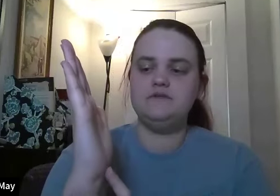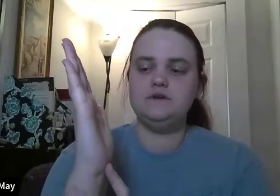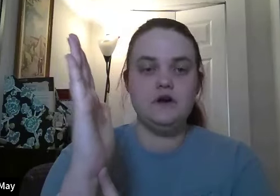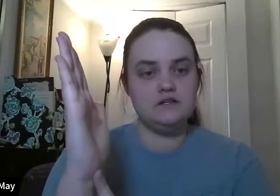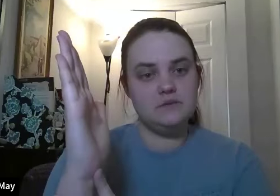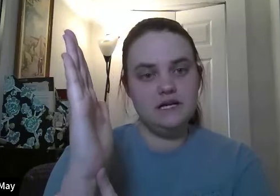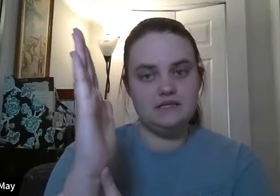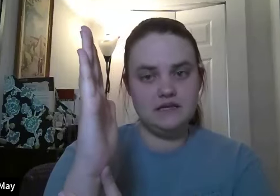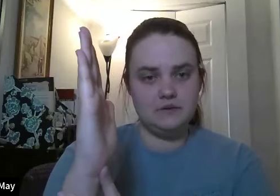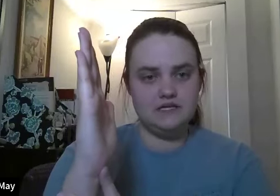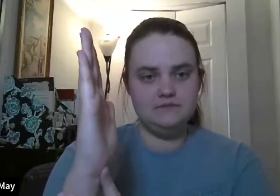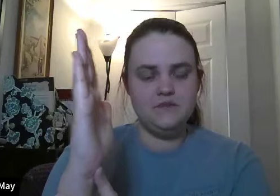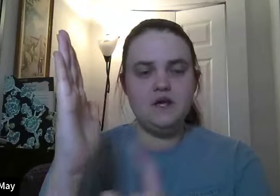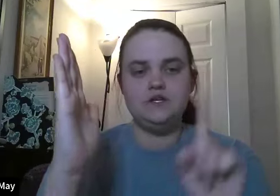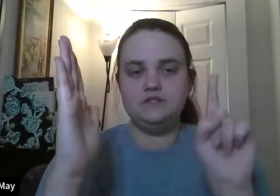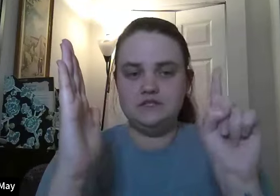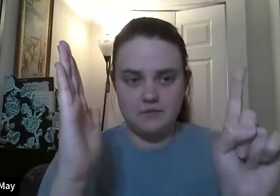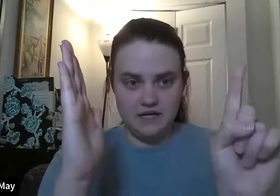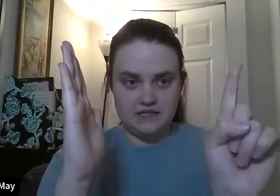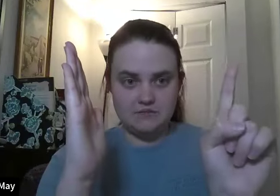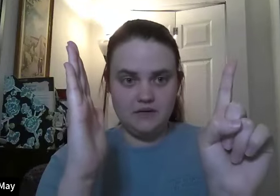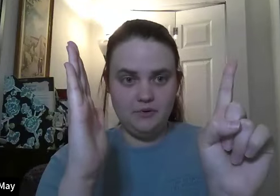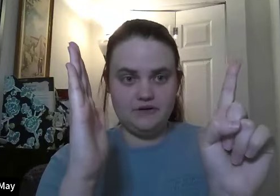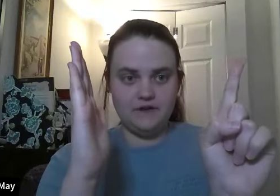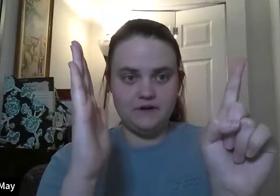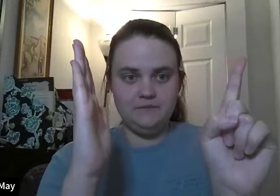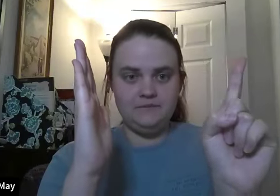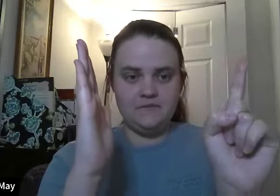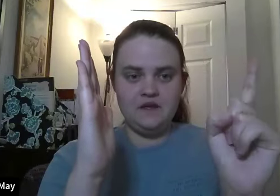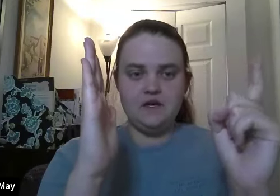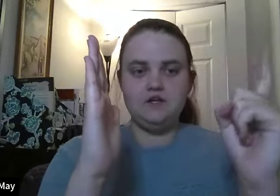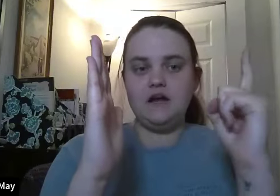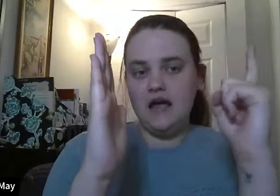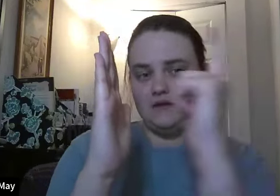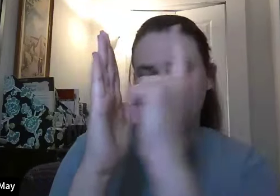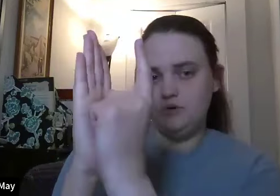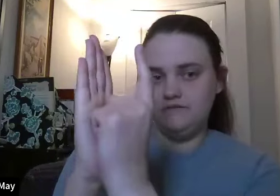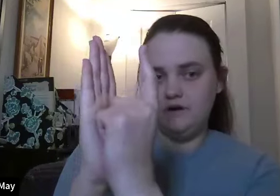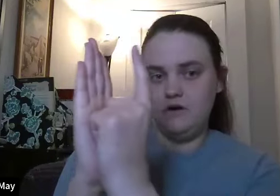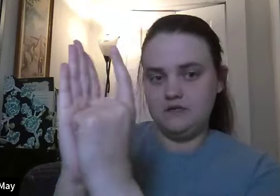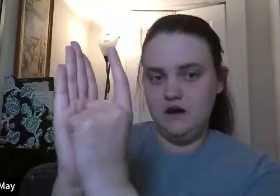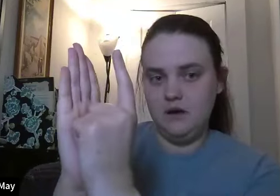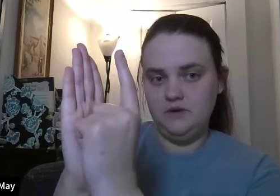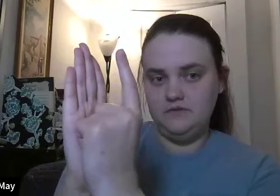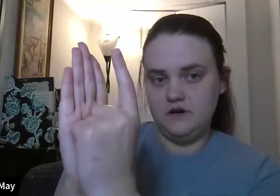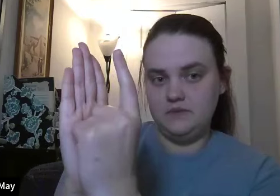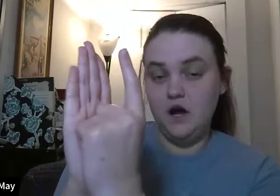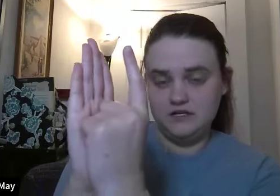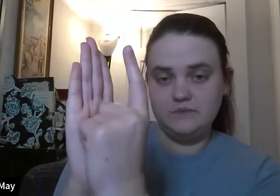your non-dominant hand sideways. Your dominant hand's going to be in a pointer finger. You're going to have your pointer finger on top of your non-dominant